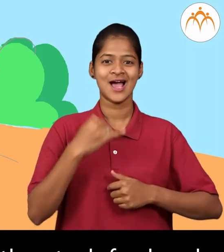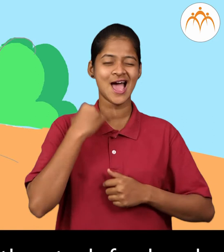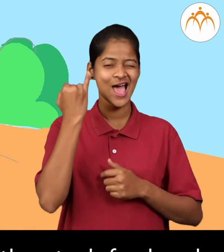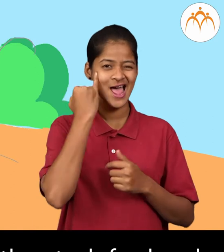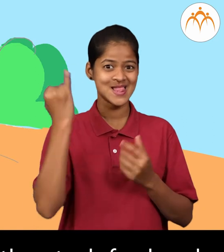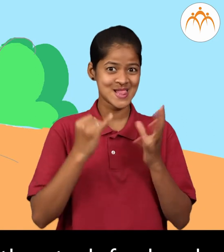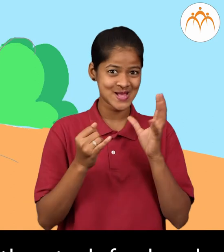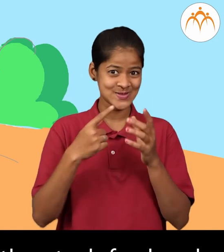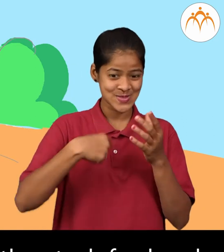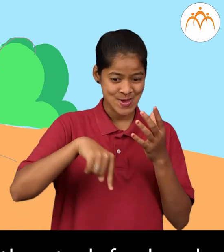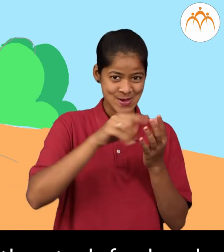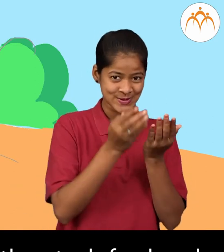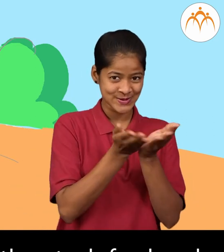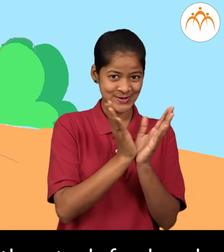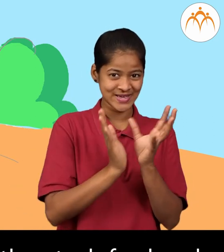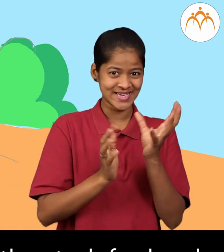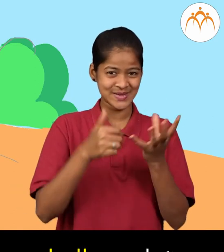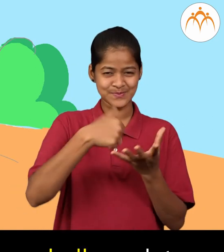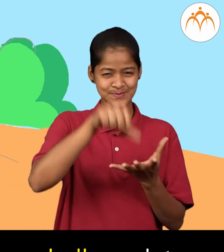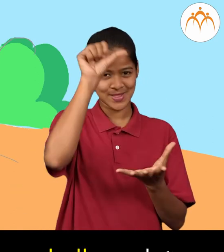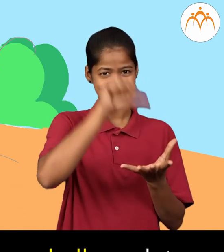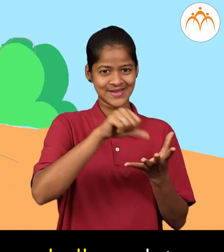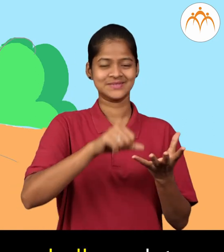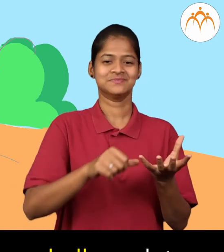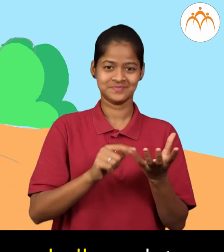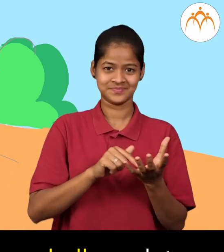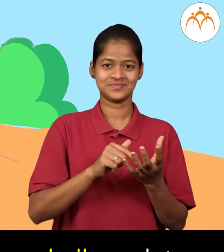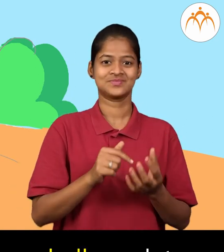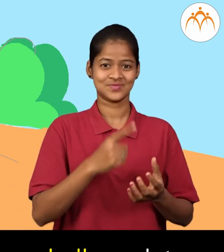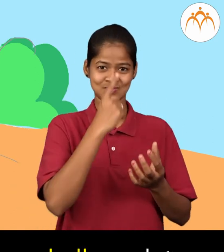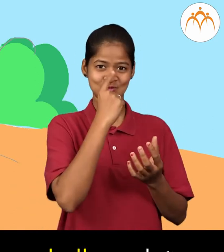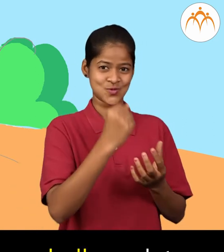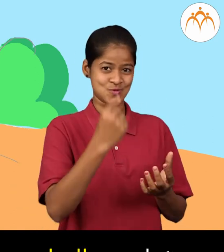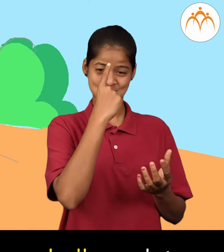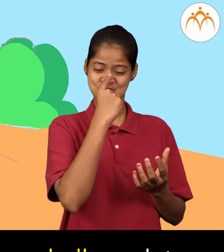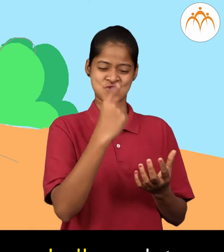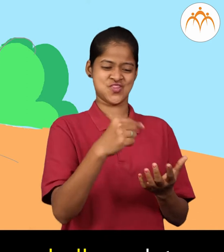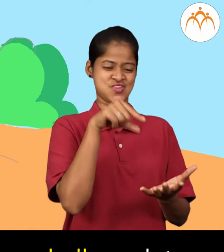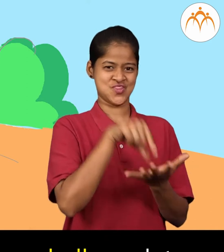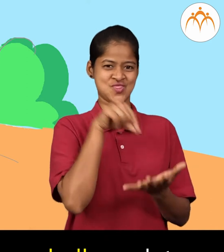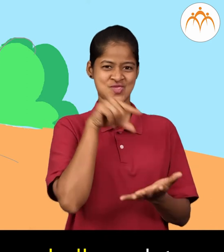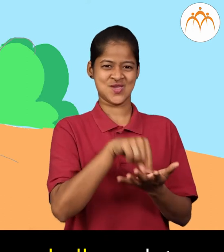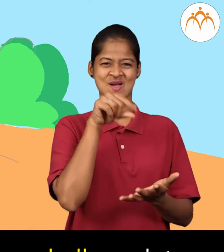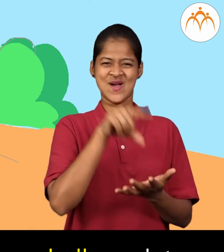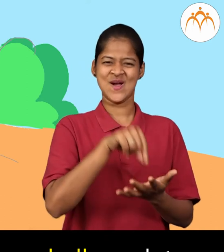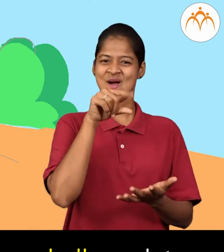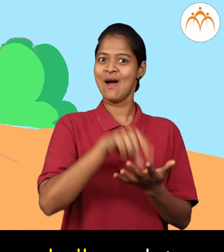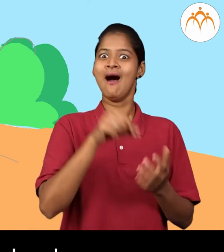invited the stalk for lunch and offered him juice in a shallow plate.